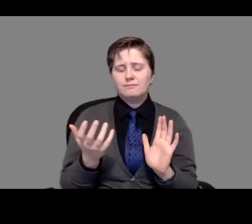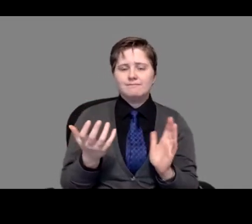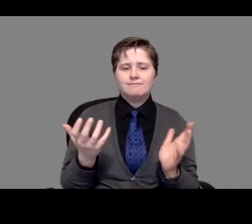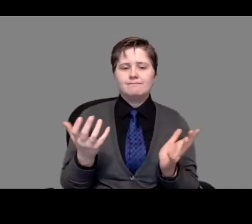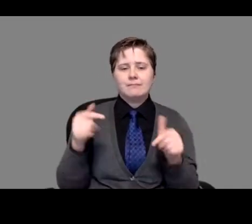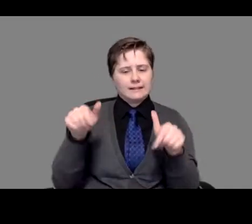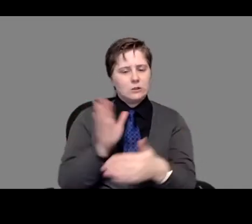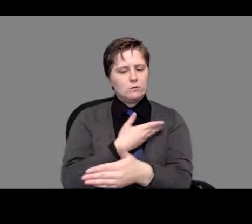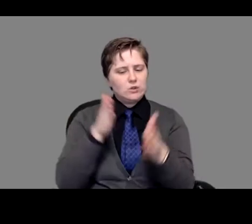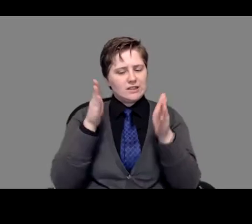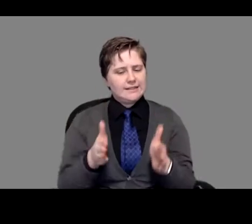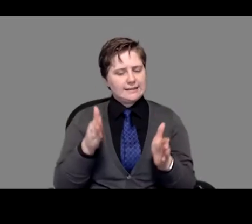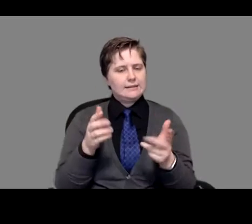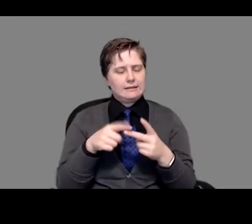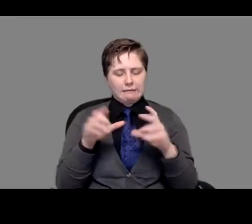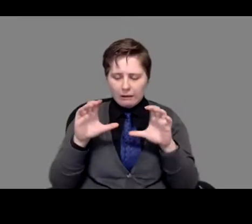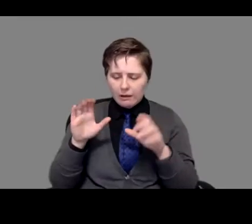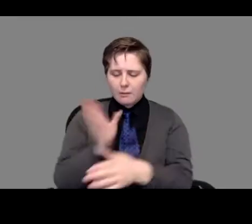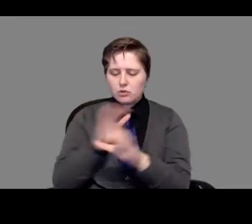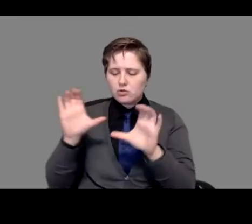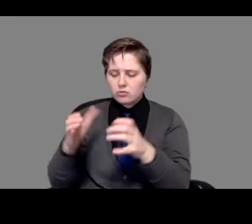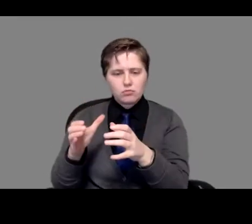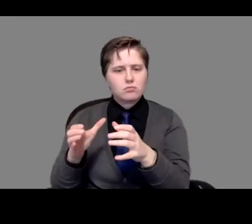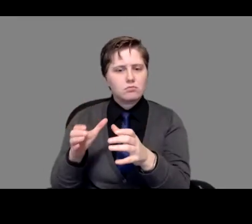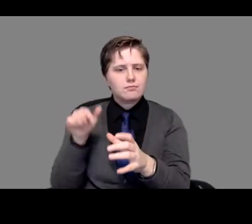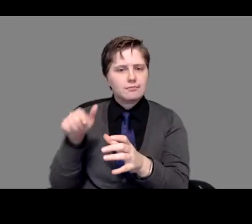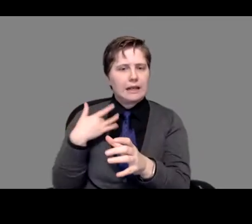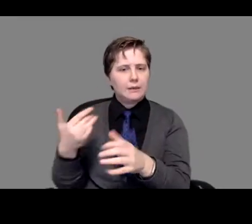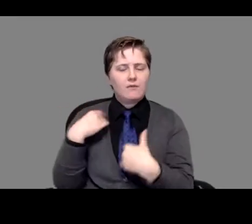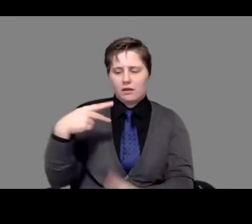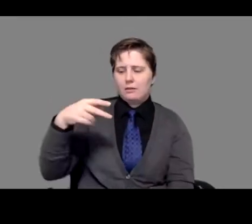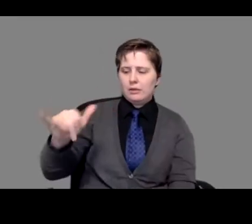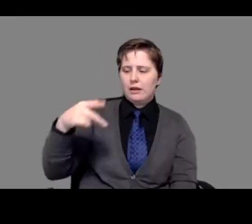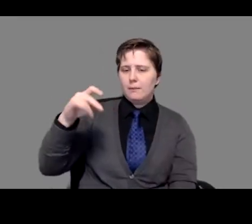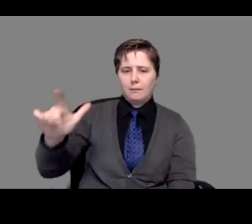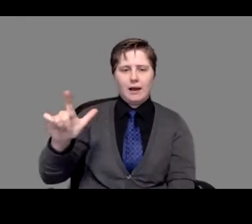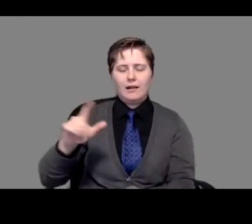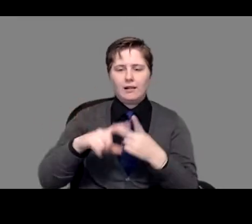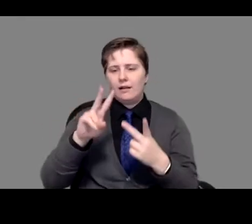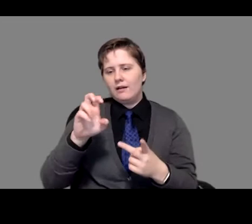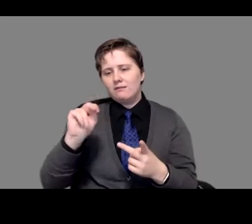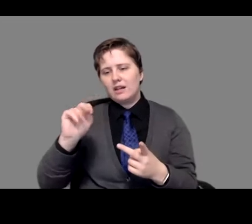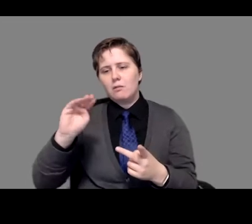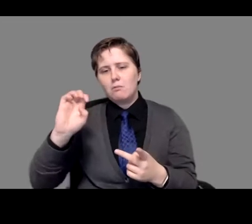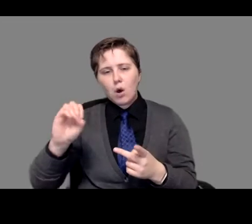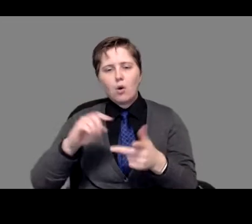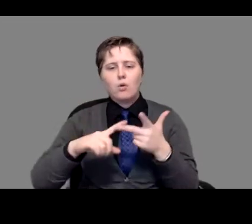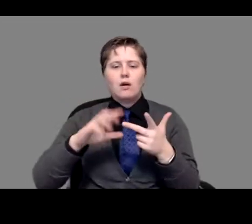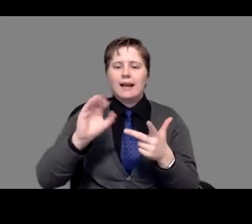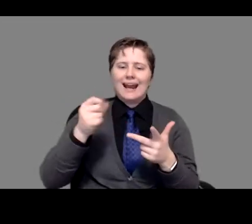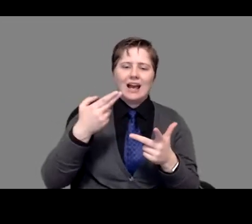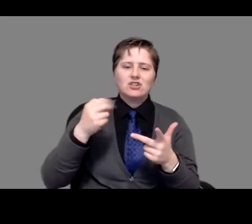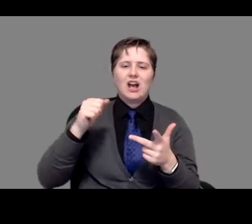these musicians and these bands often will have their PayPal link or their Venmo link or their Cash App link.